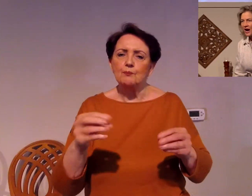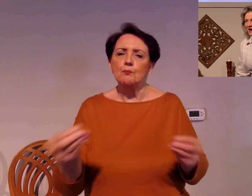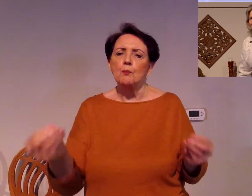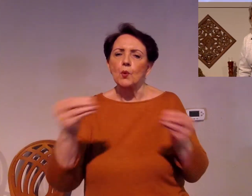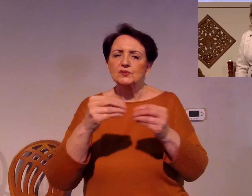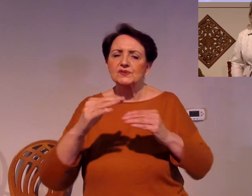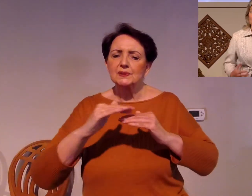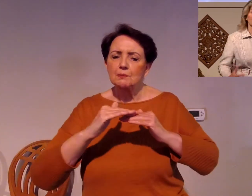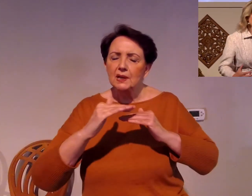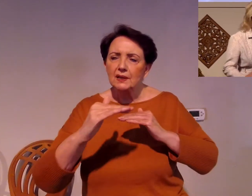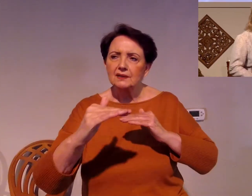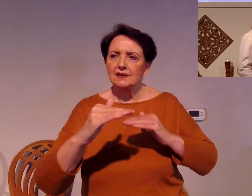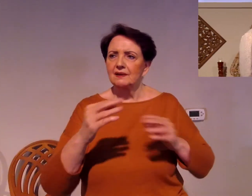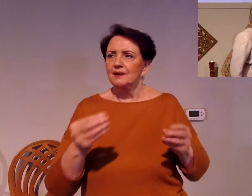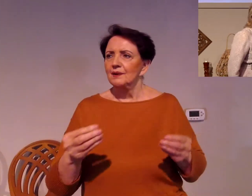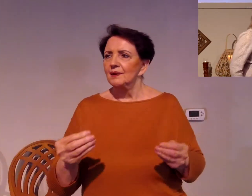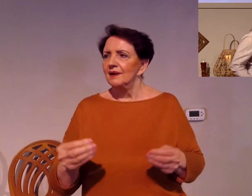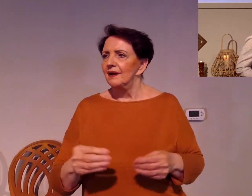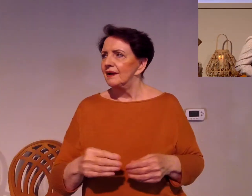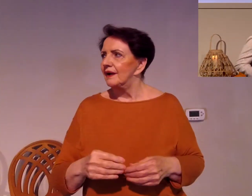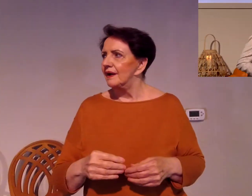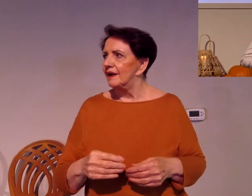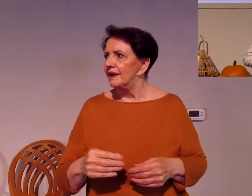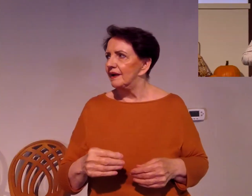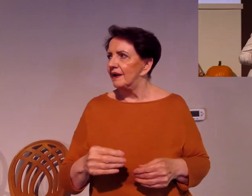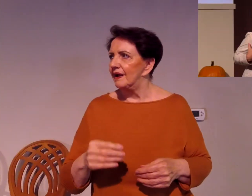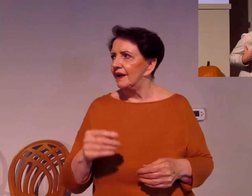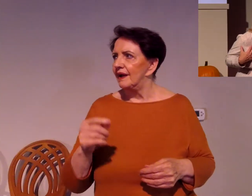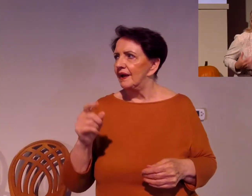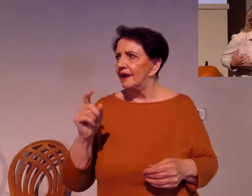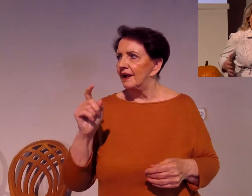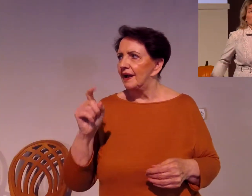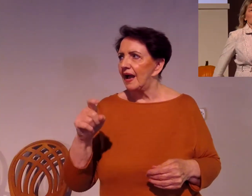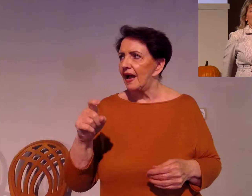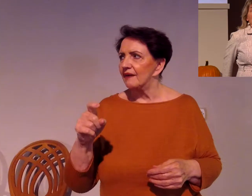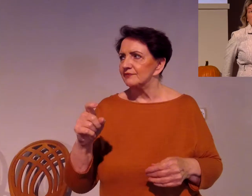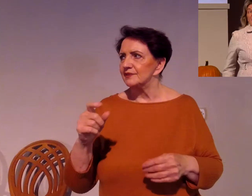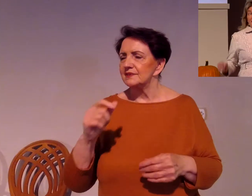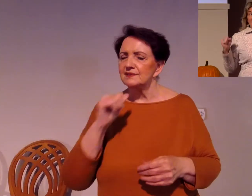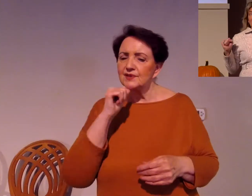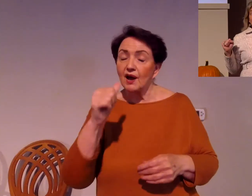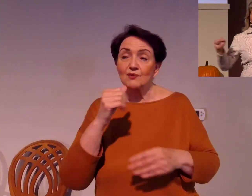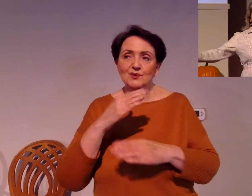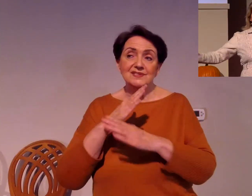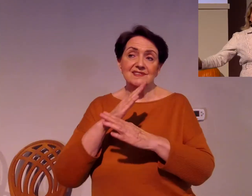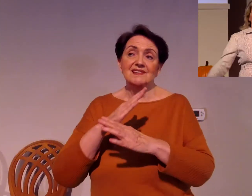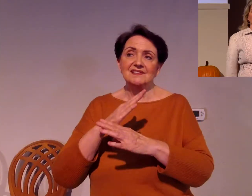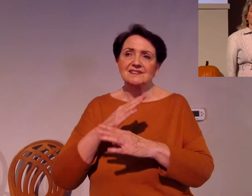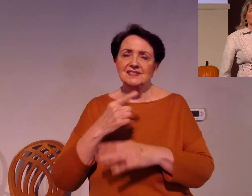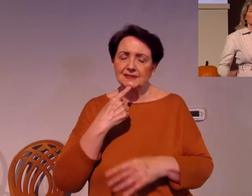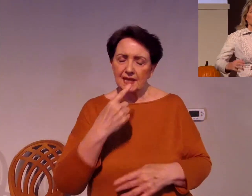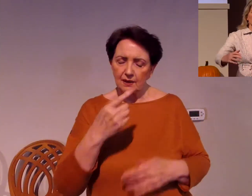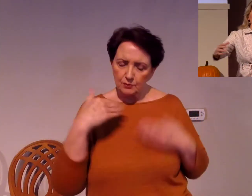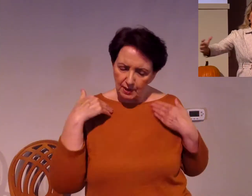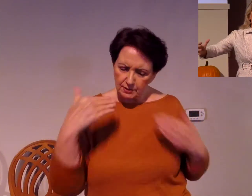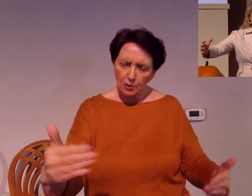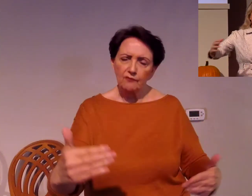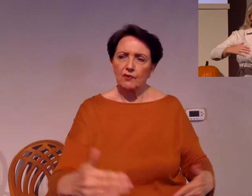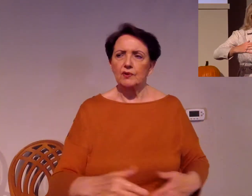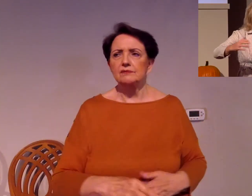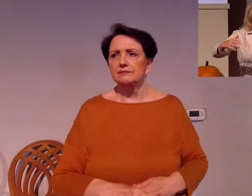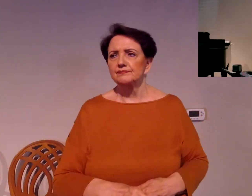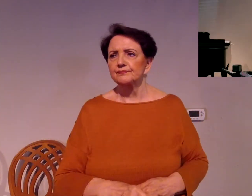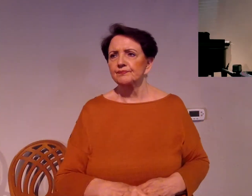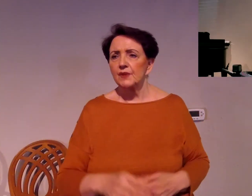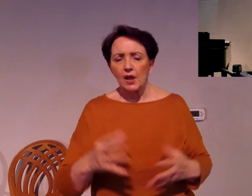stability, right? And I'm like, I have to be not resistant to it. I have to say, okay, let's go for it. Because I